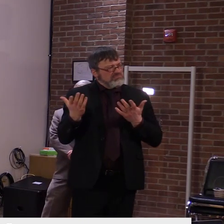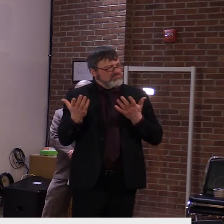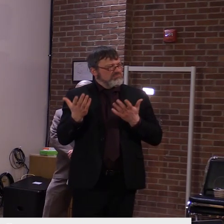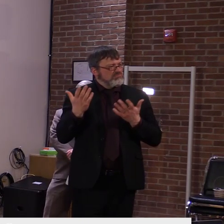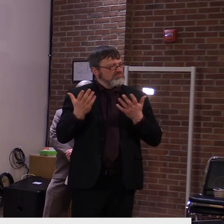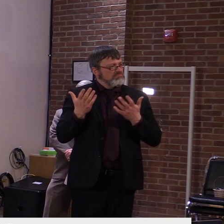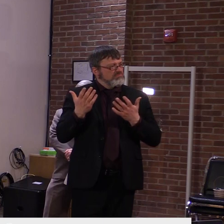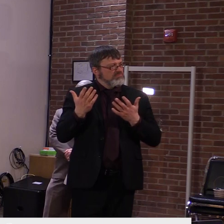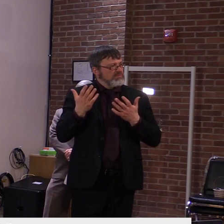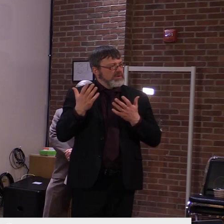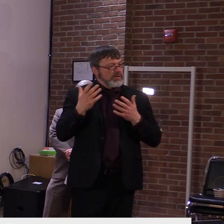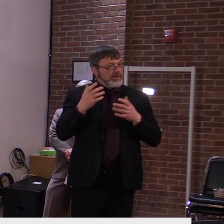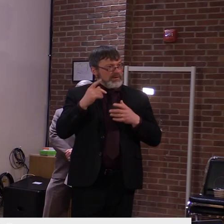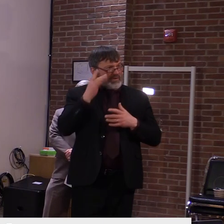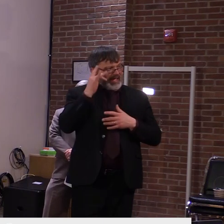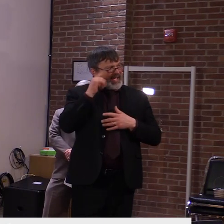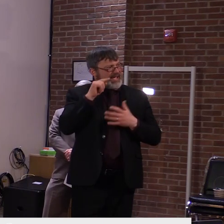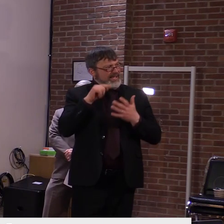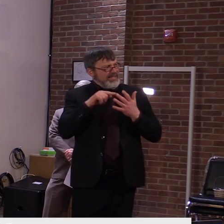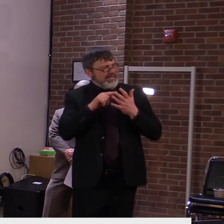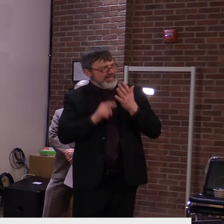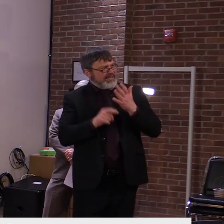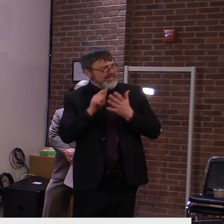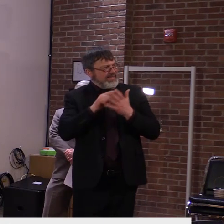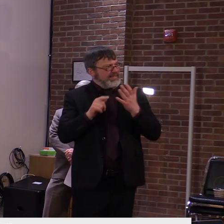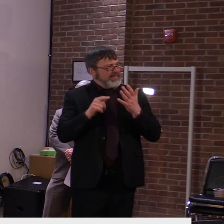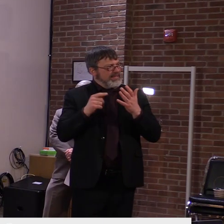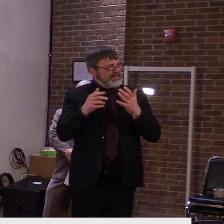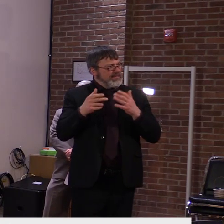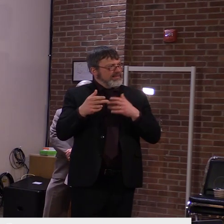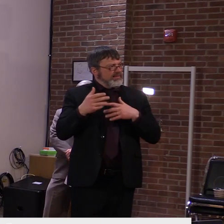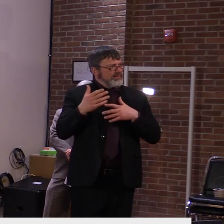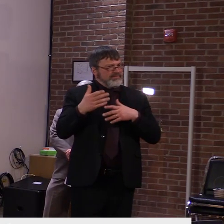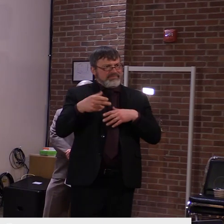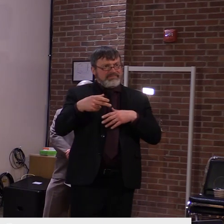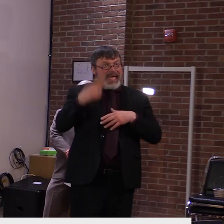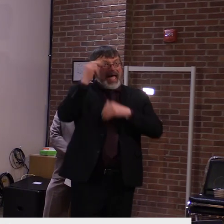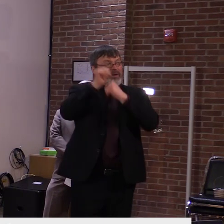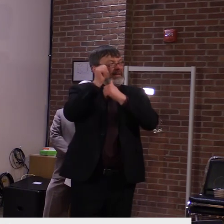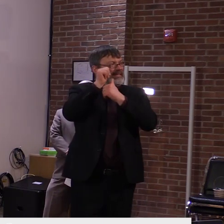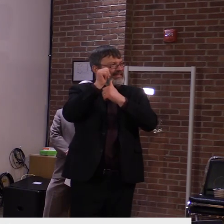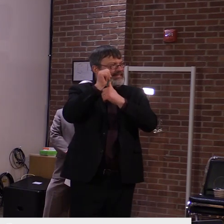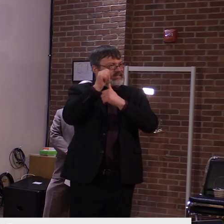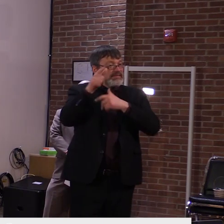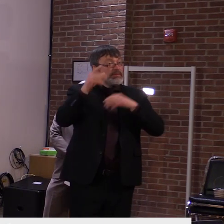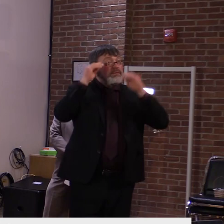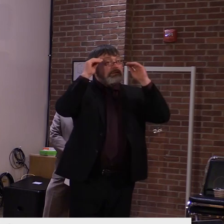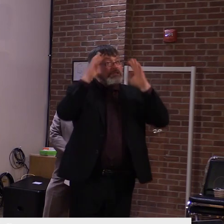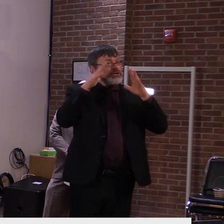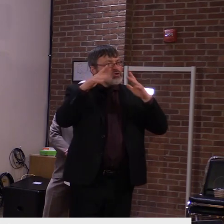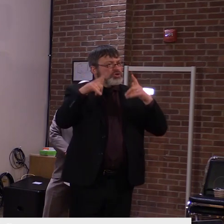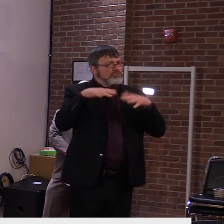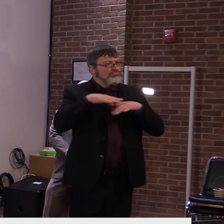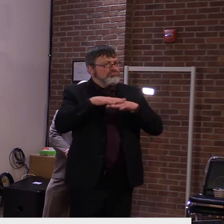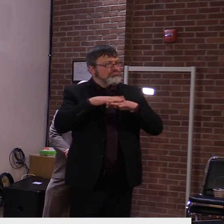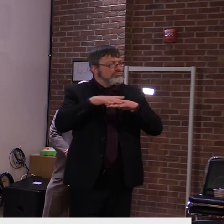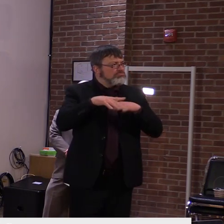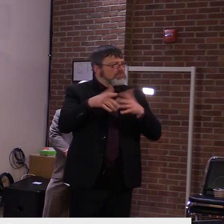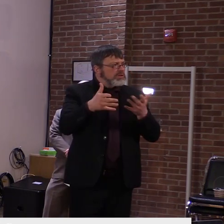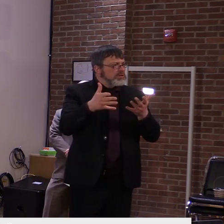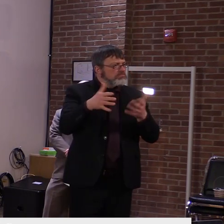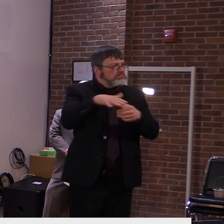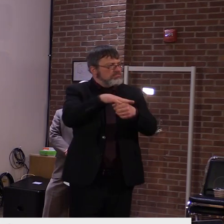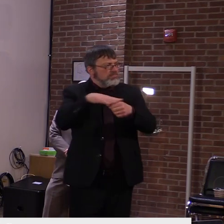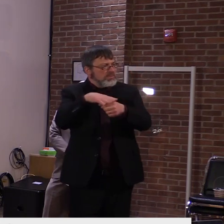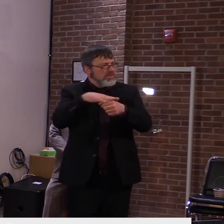would take about 1,100 vaccines to immunize the current in-state inmate population, which I believe is roughly a tenth of